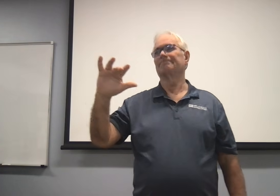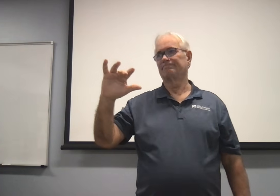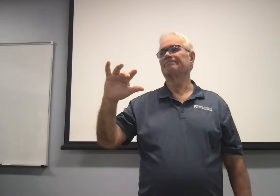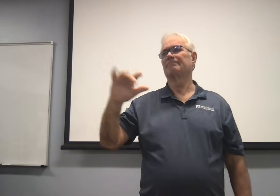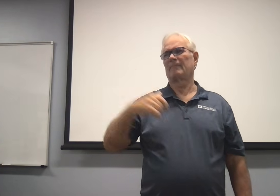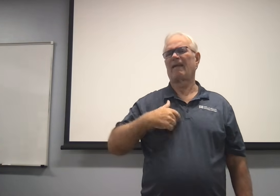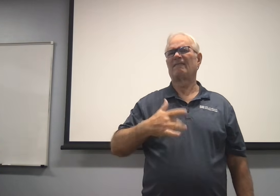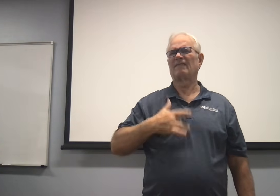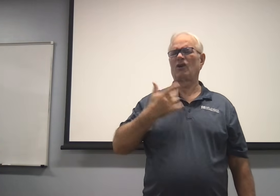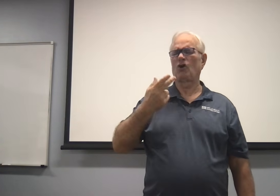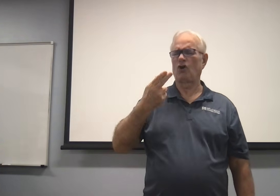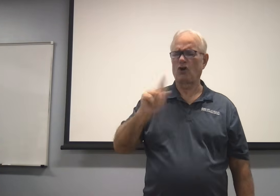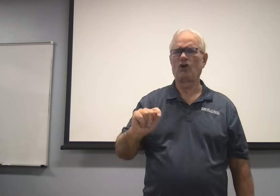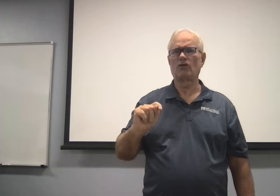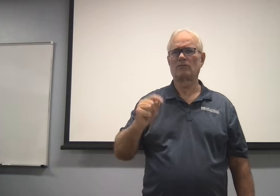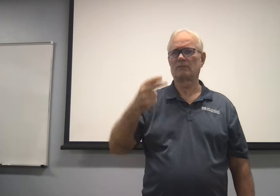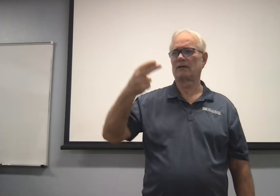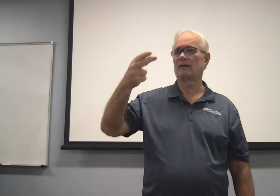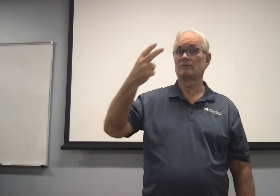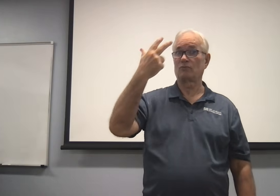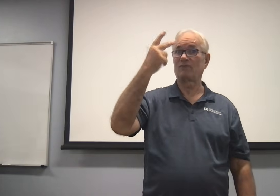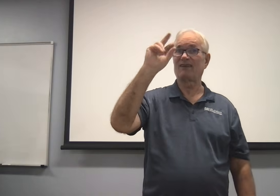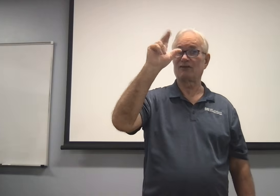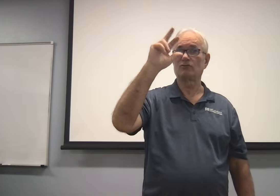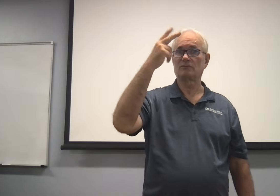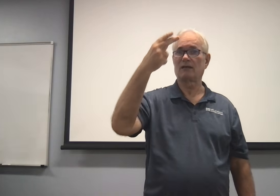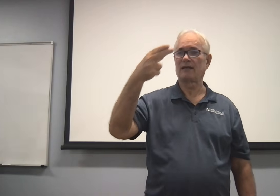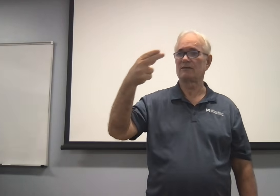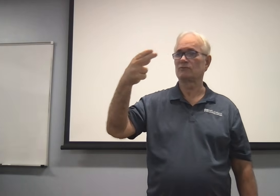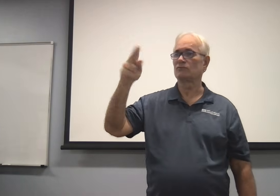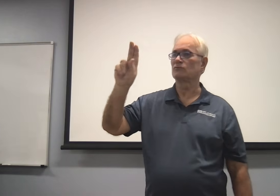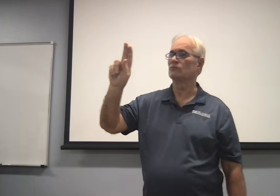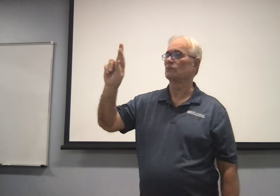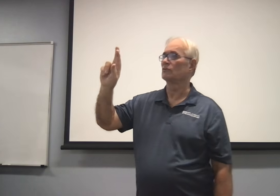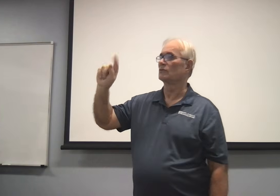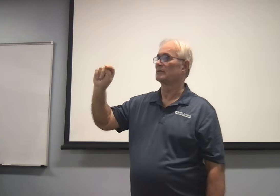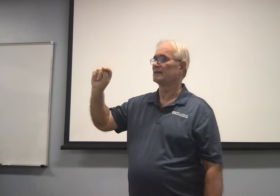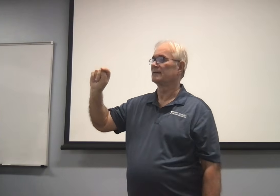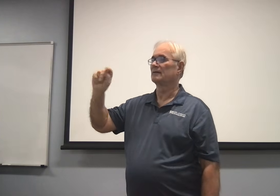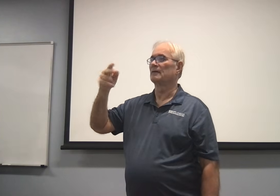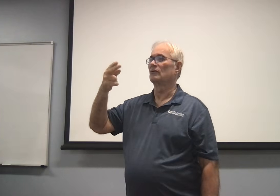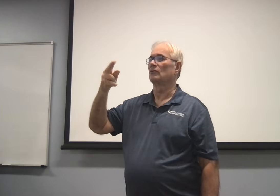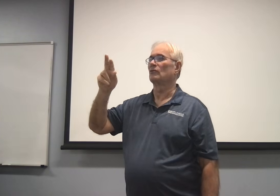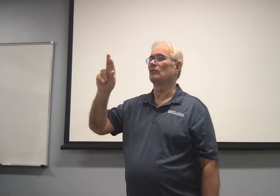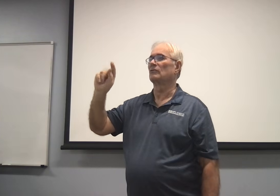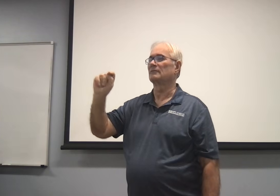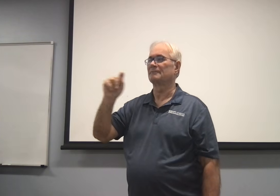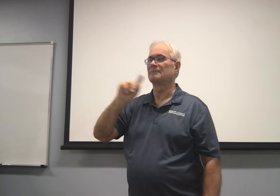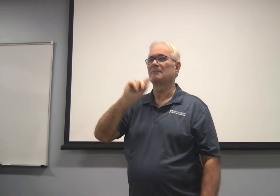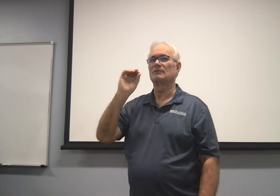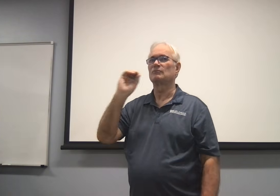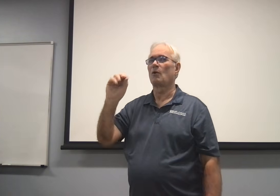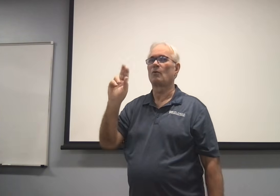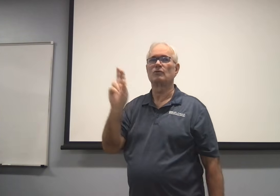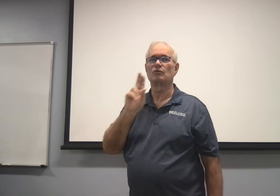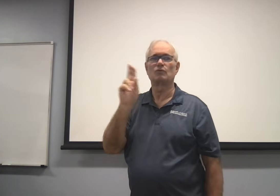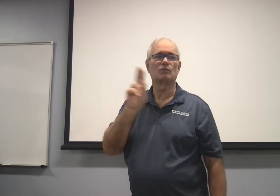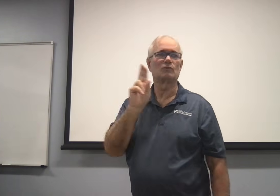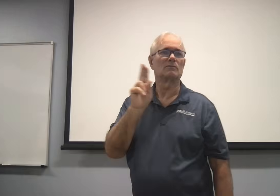hurt. That's also a lexicalized fingerspelling. You have your 3 fingers. There's no